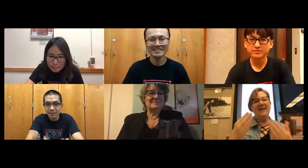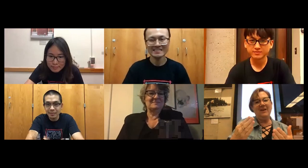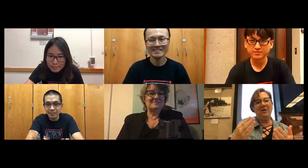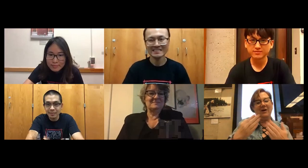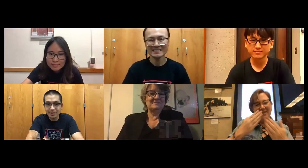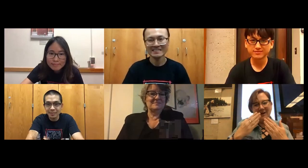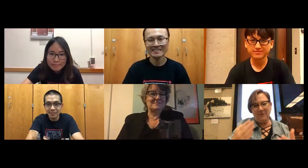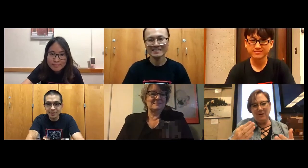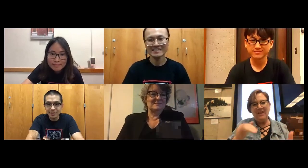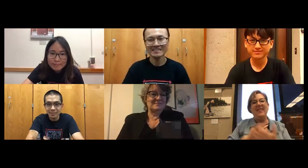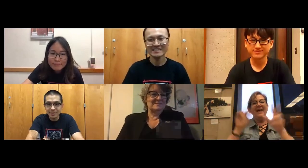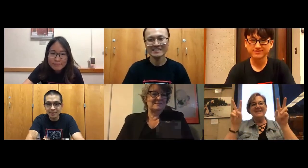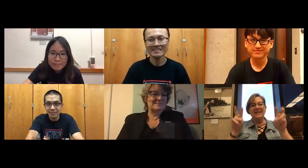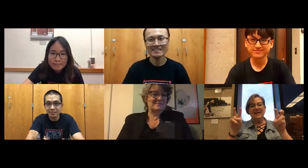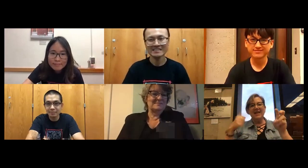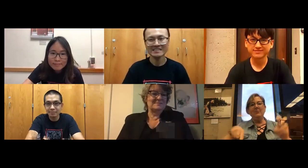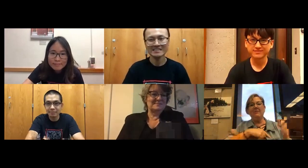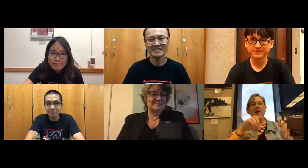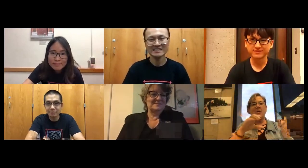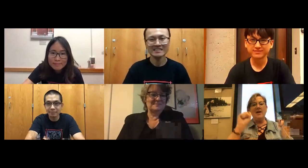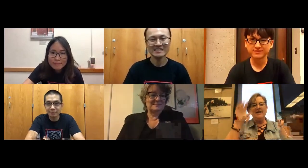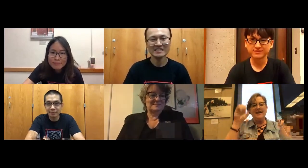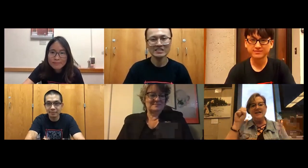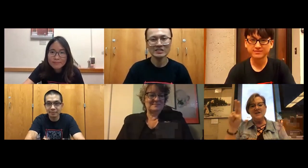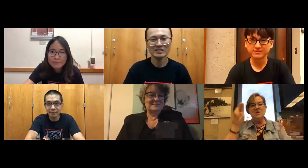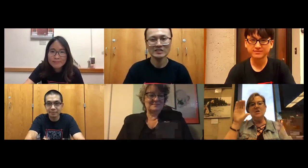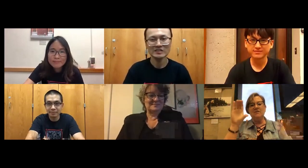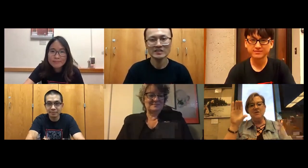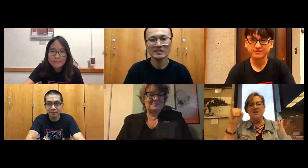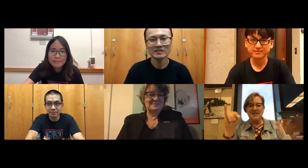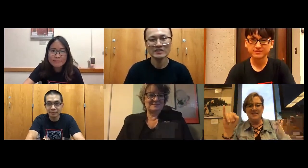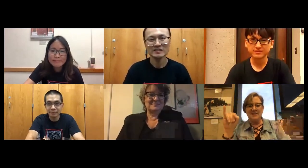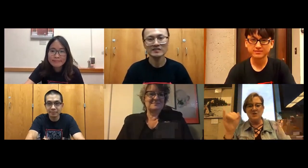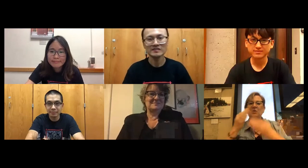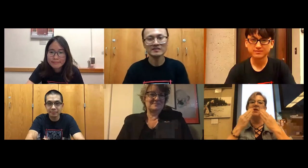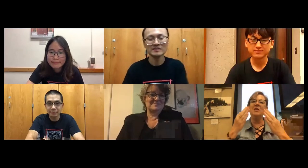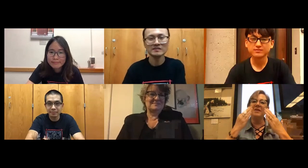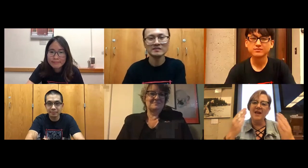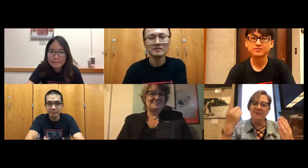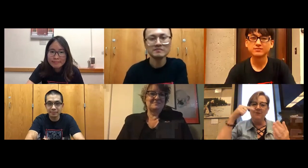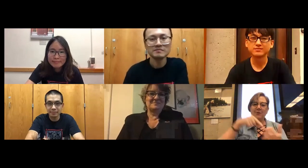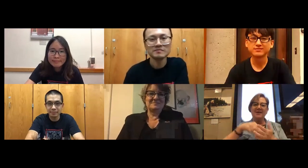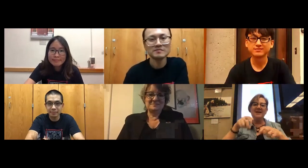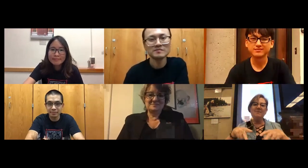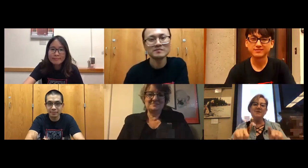you or thankful. That's the theme of our SCSU Confucius Institute. We're very thankful for this